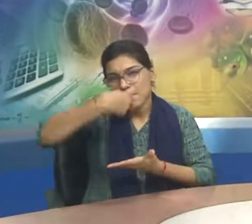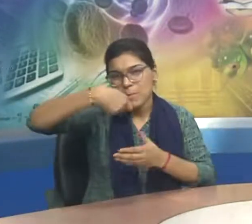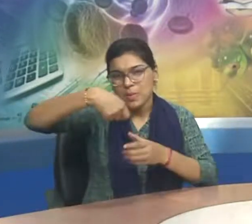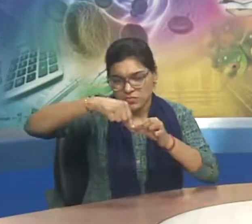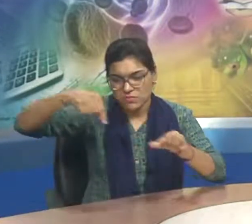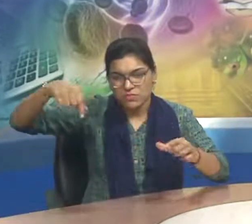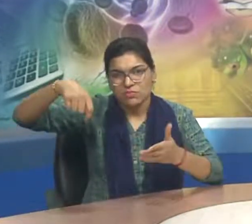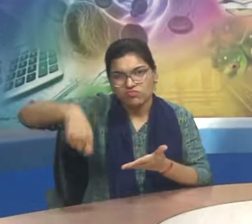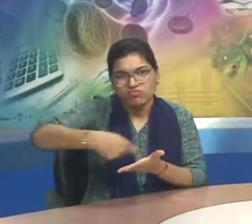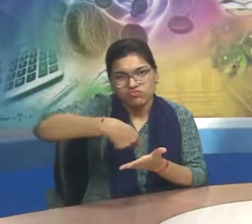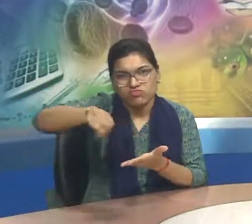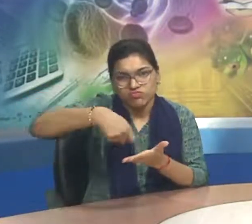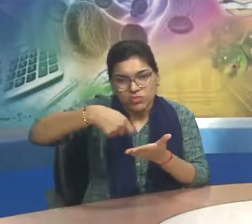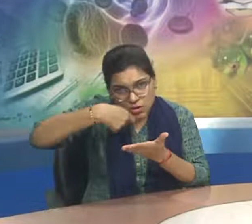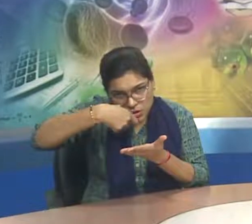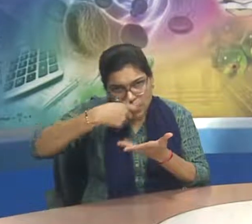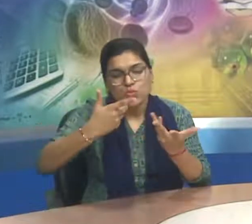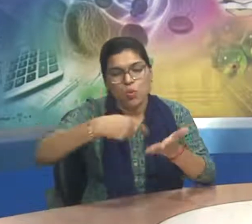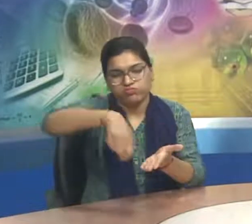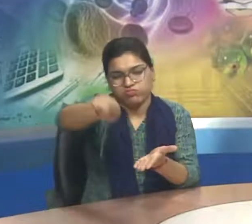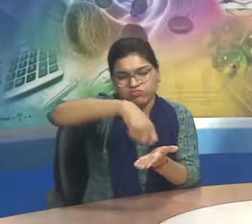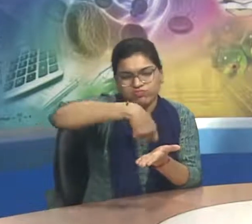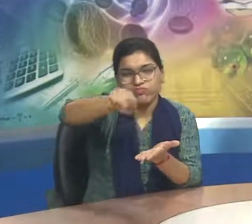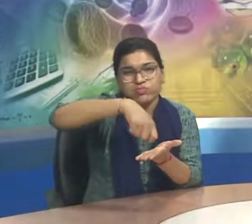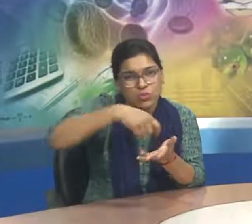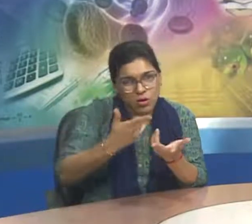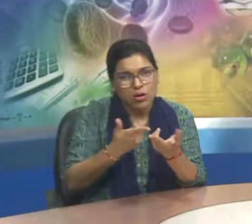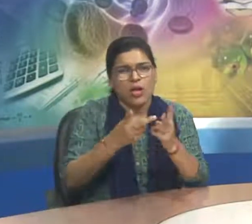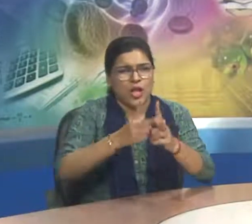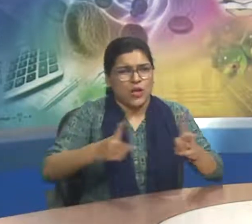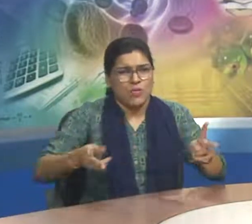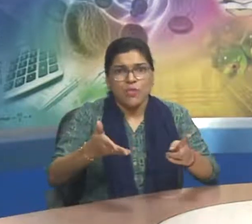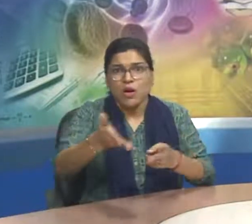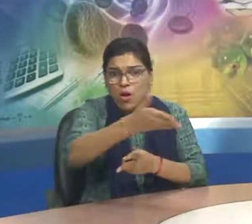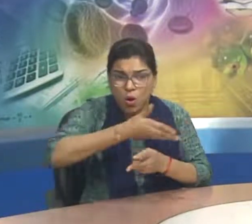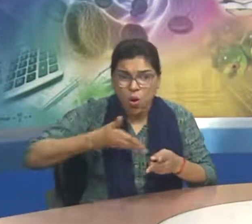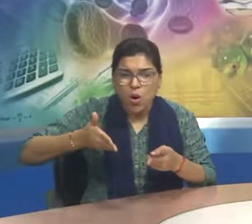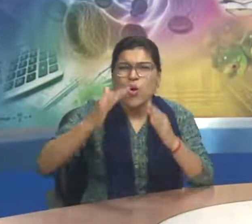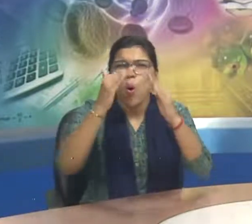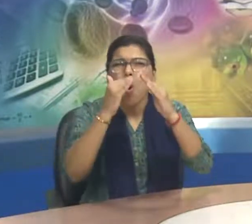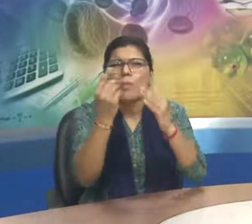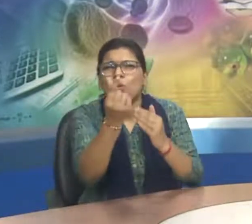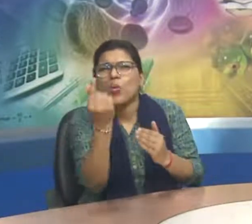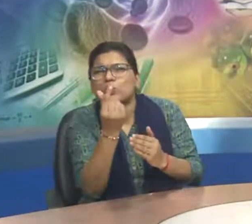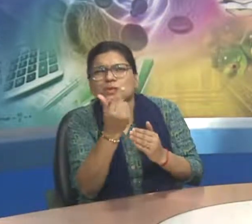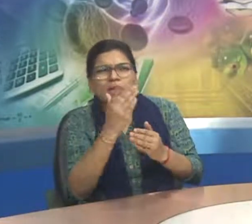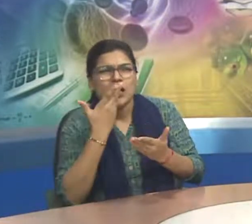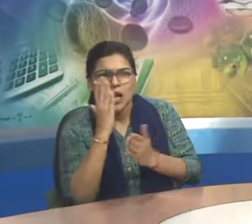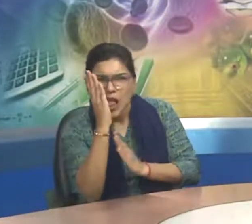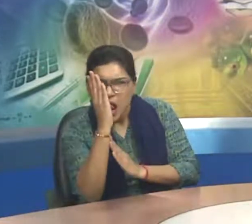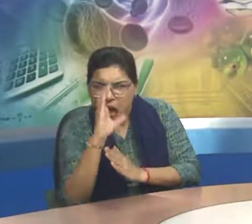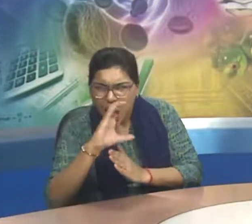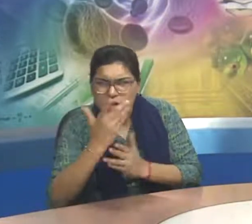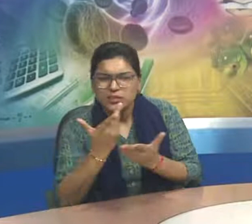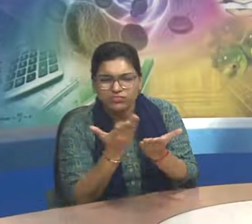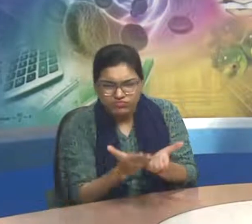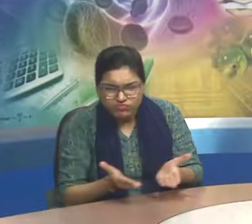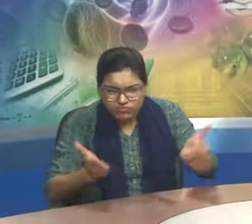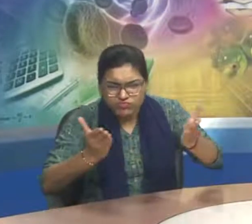making food, like you sometimes have aluminium spoons and different vessels you